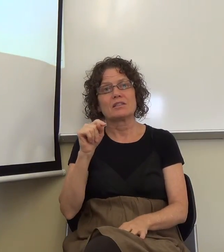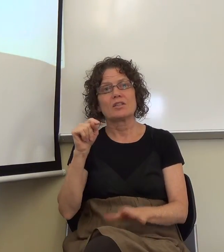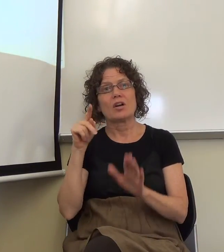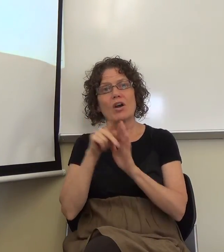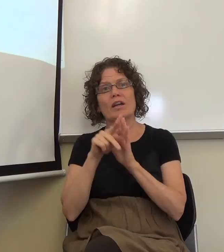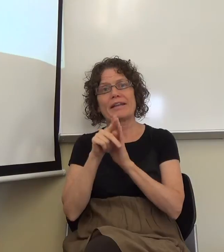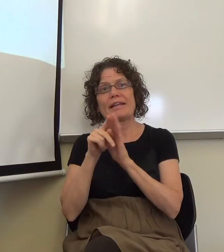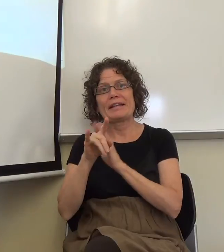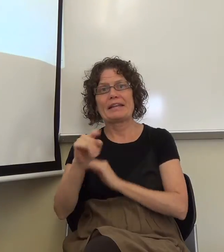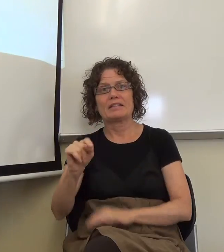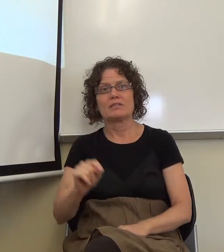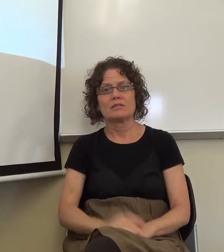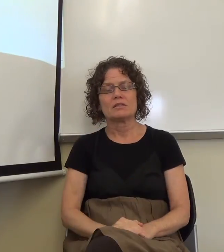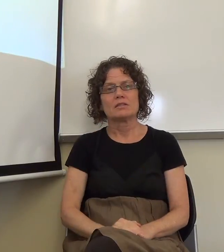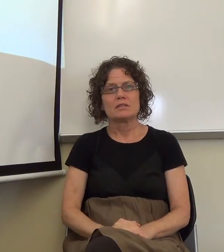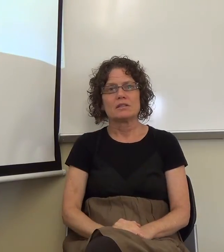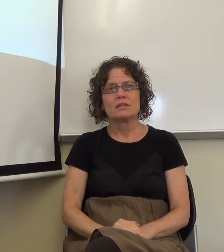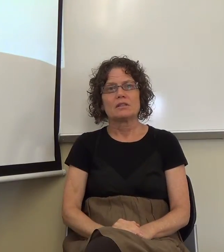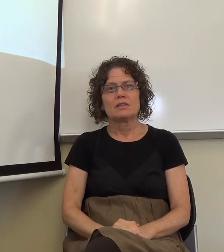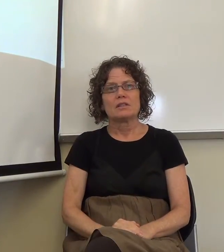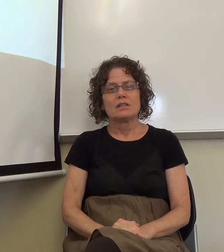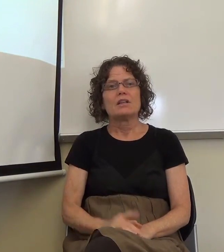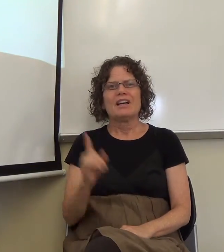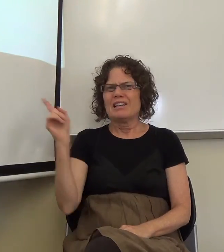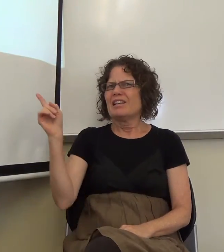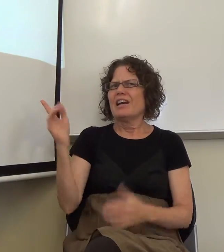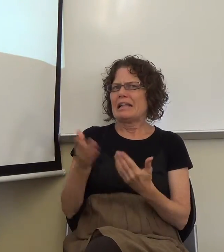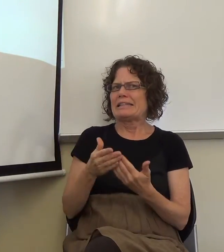Yeah, these are a little bit easier than the ones about the